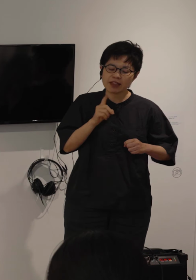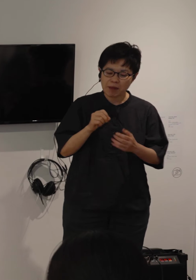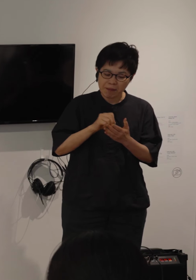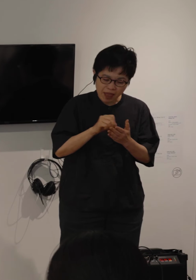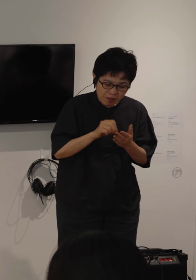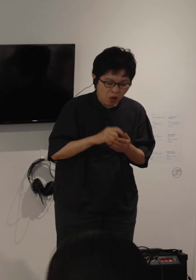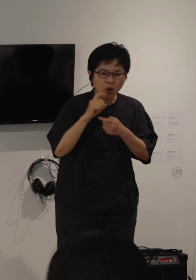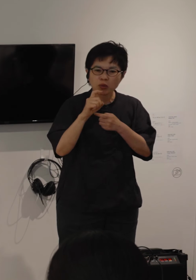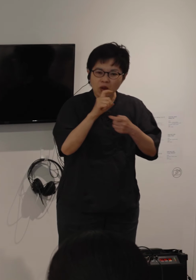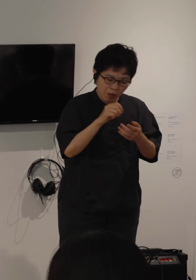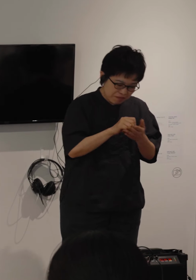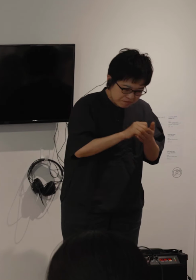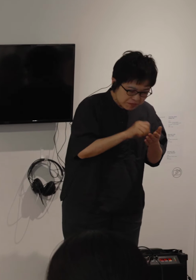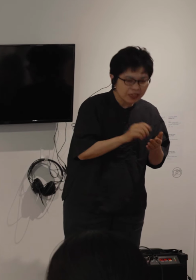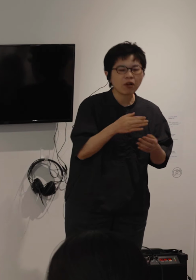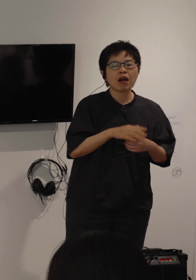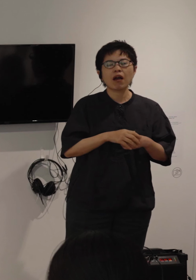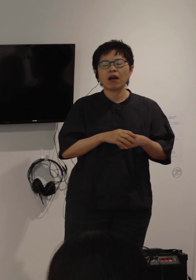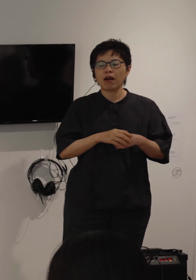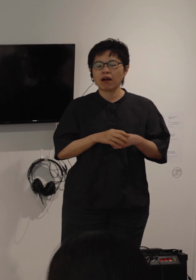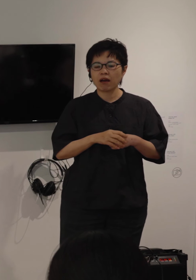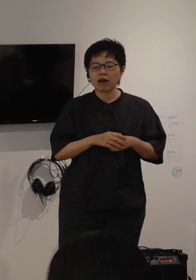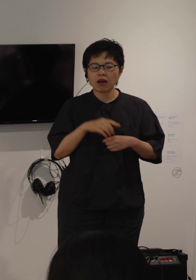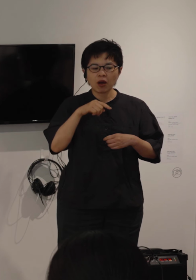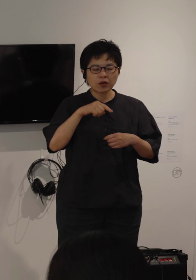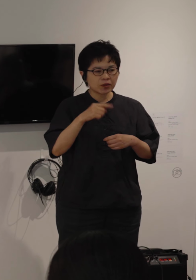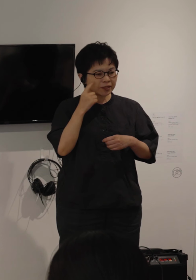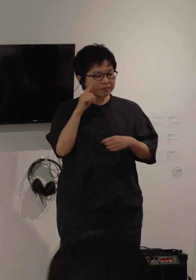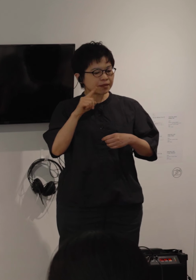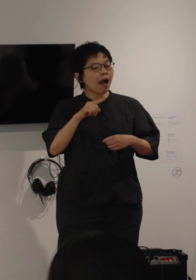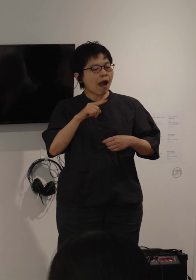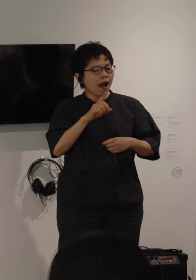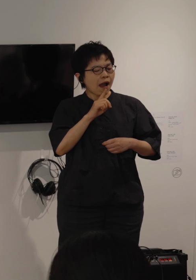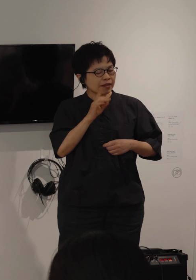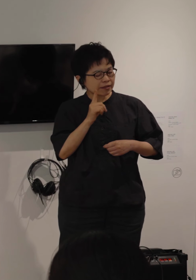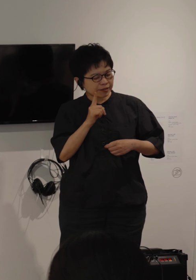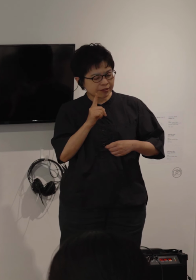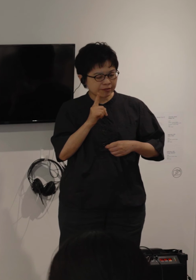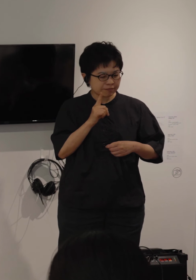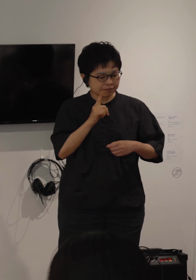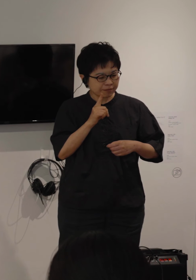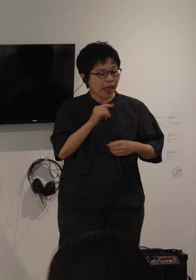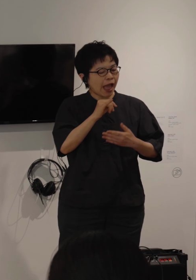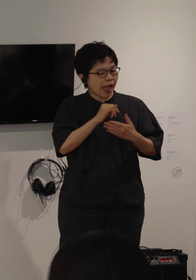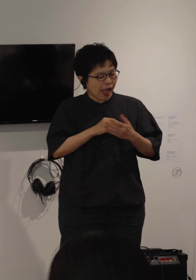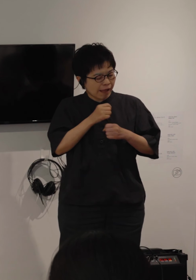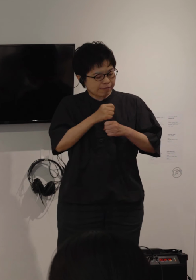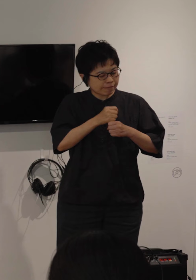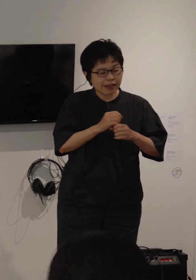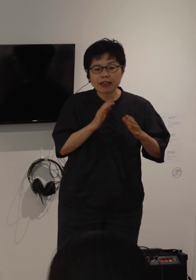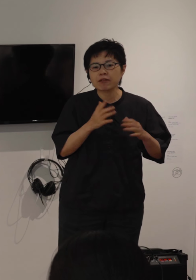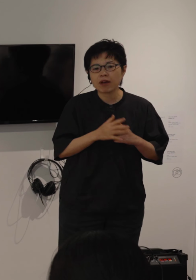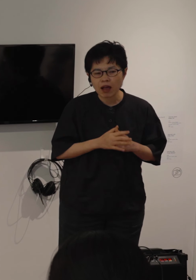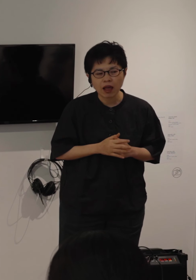overhears things, and that's what inspires his work. And he said that if he didn't make art, he would become really unwell, and